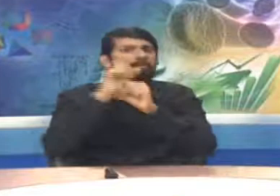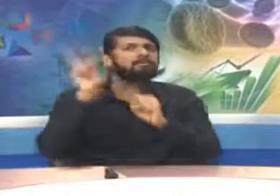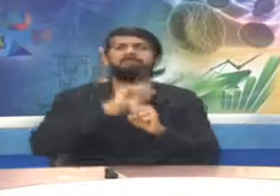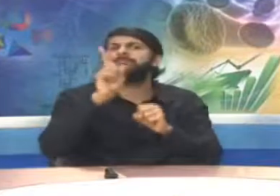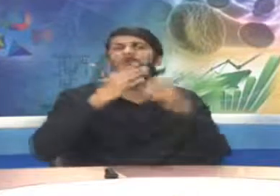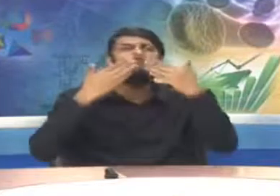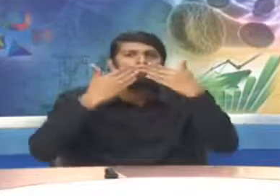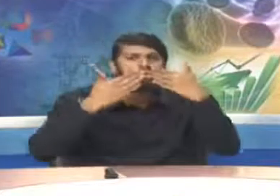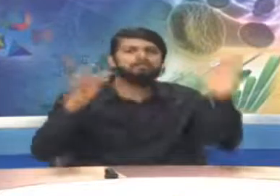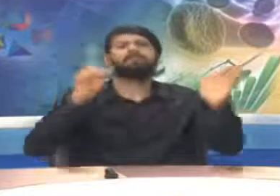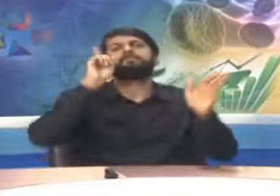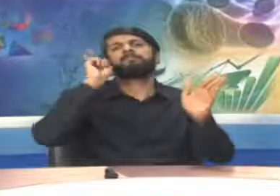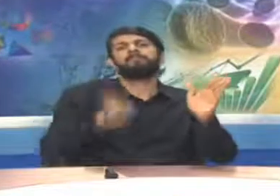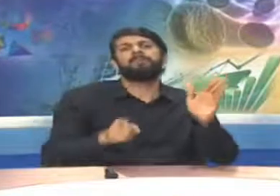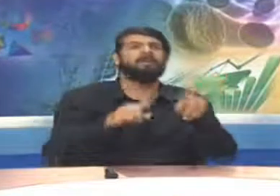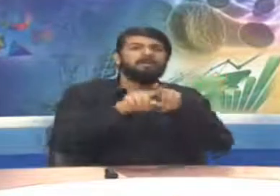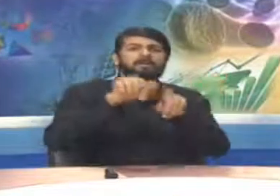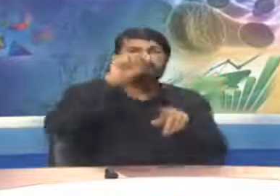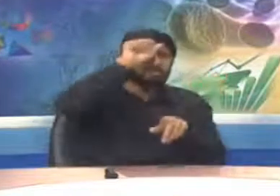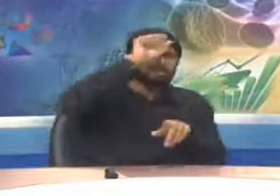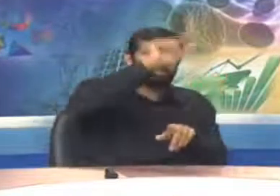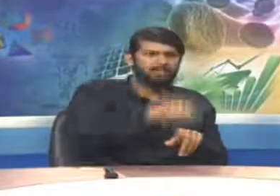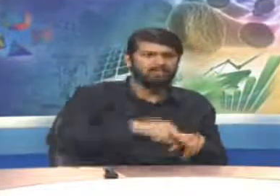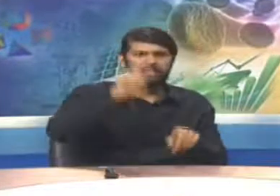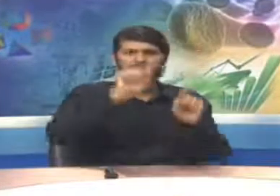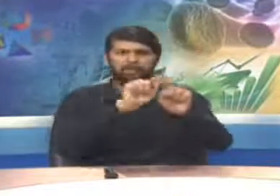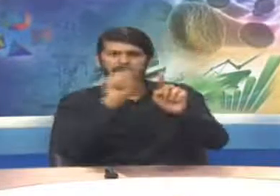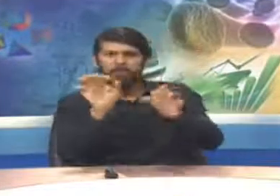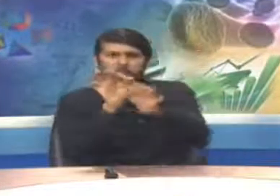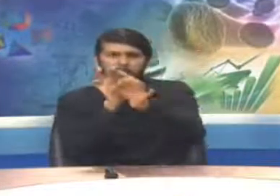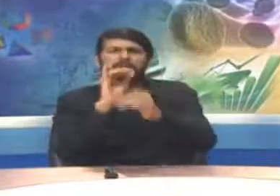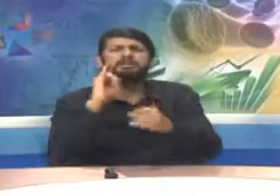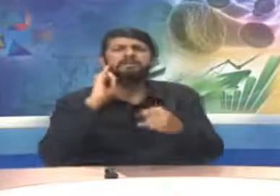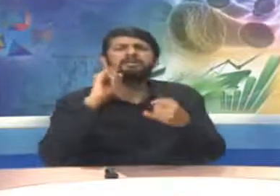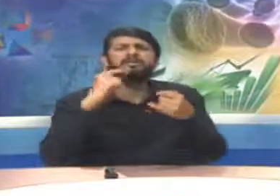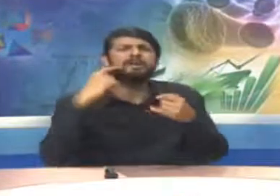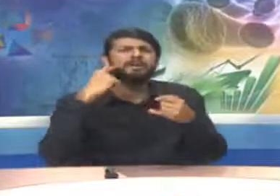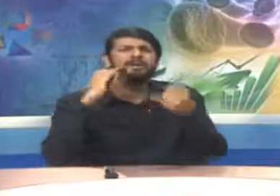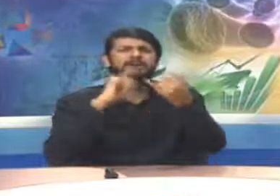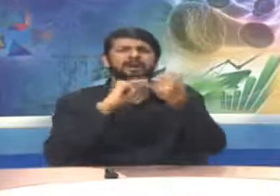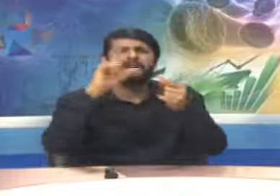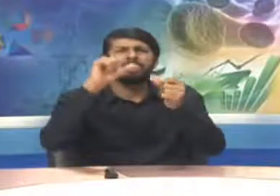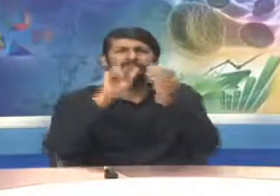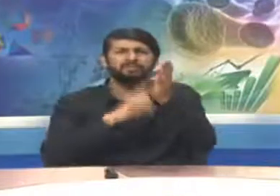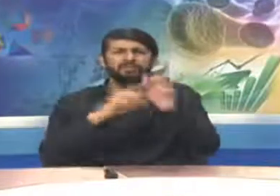Its appeal crosses all boundaries and in fact all limits.